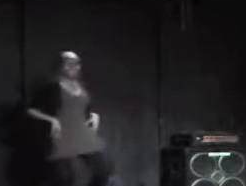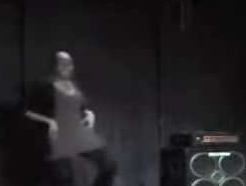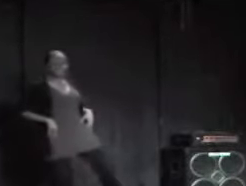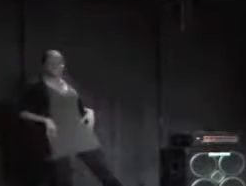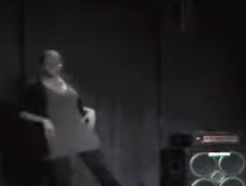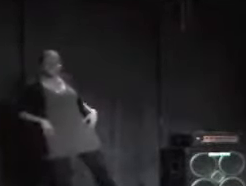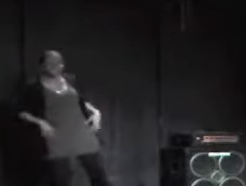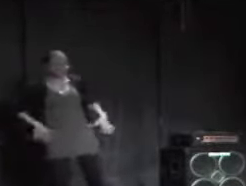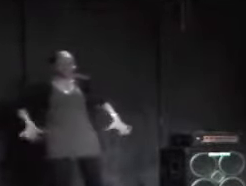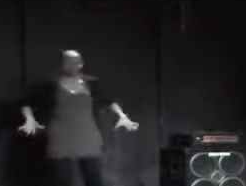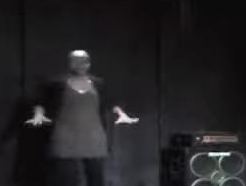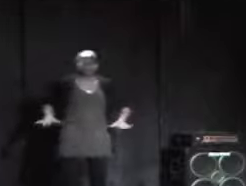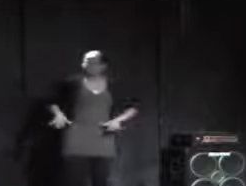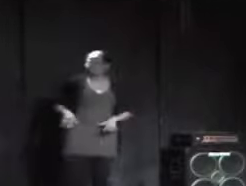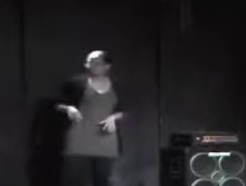gets up, shakes out,